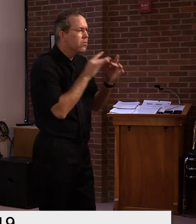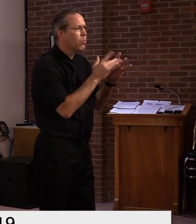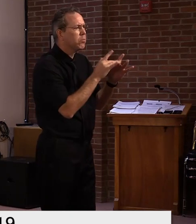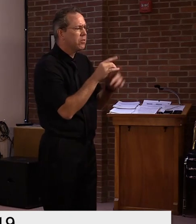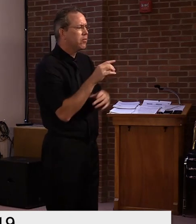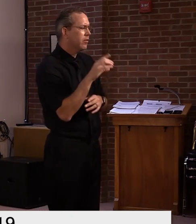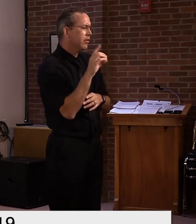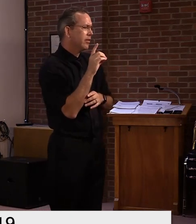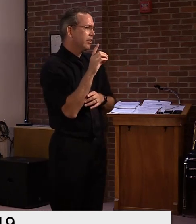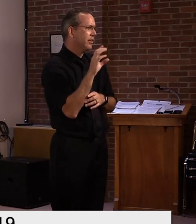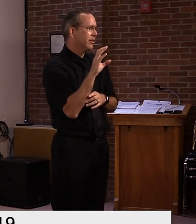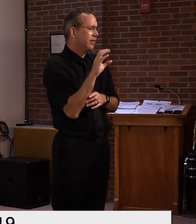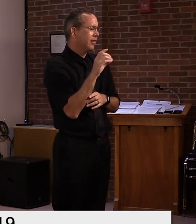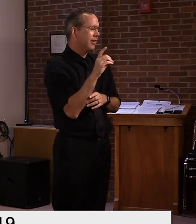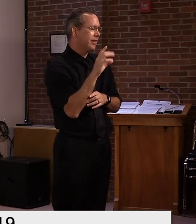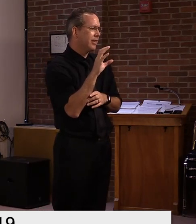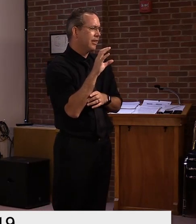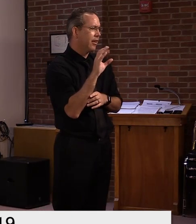In what I can see